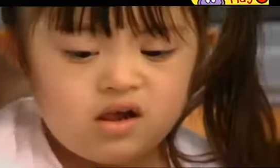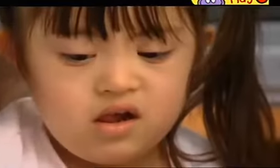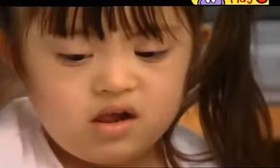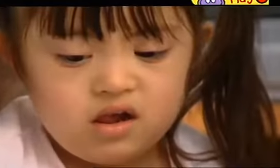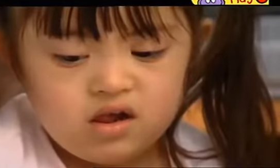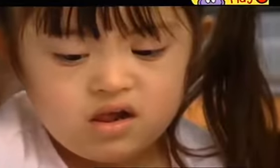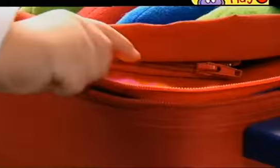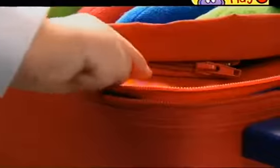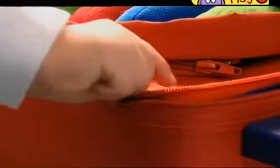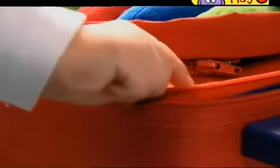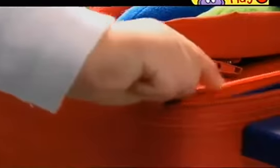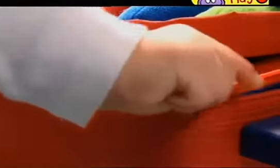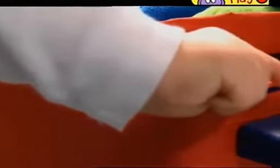That's it.